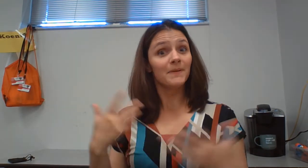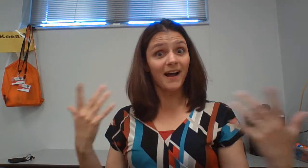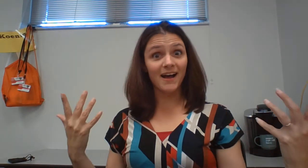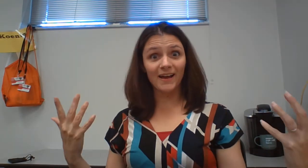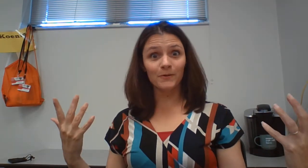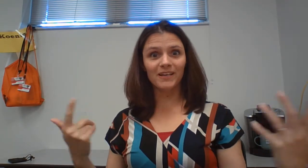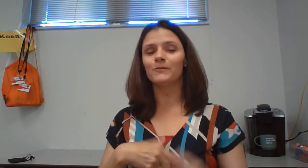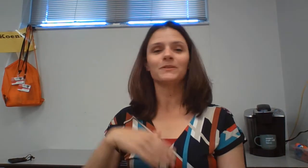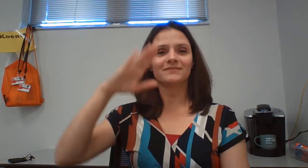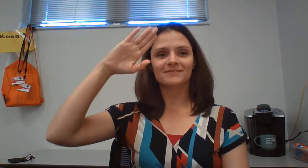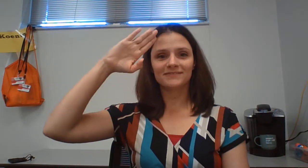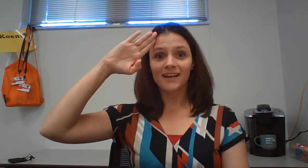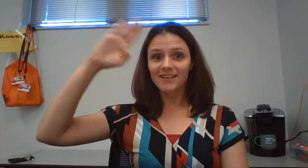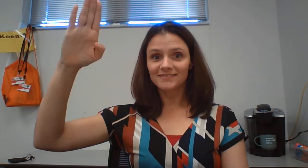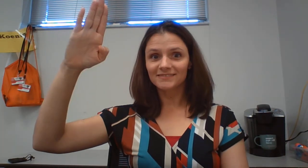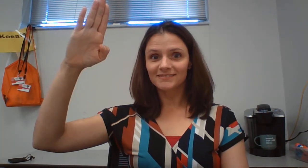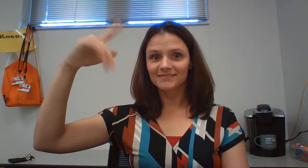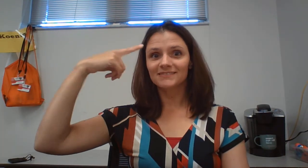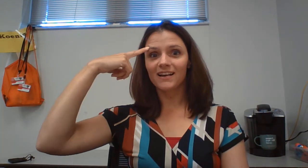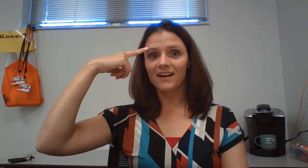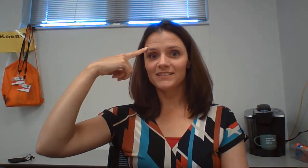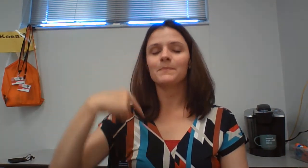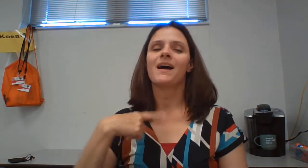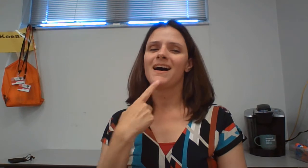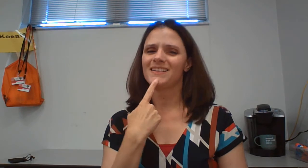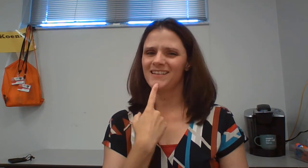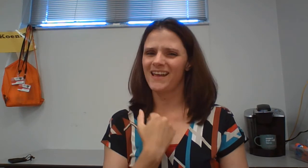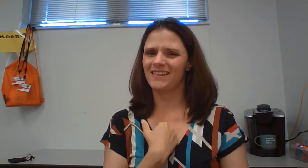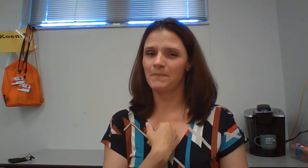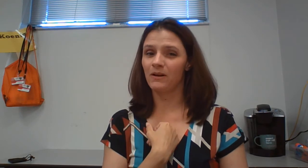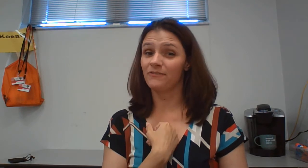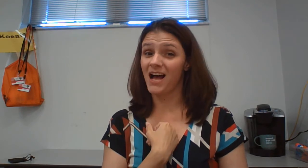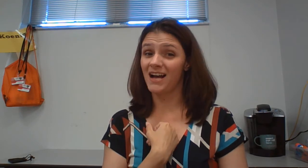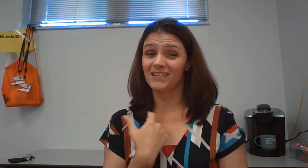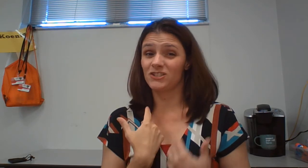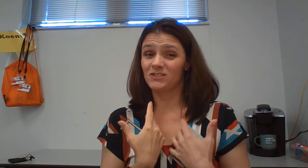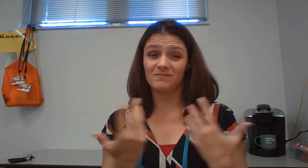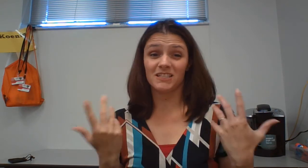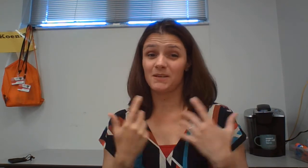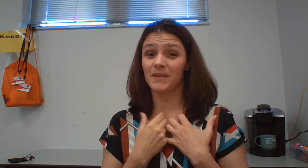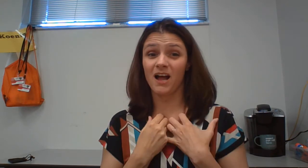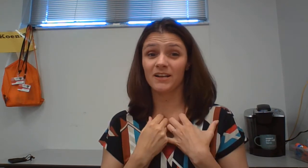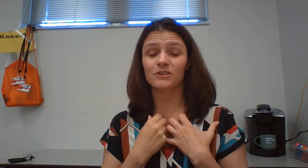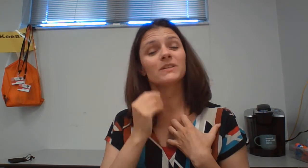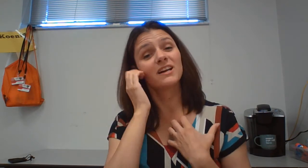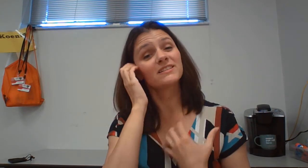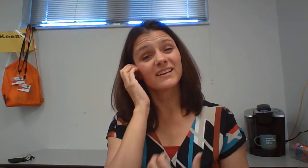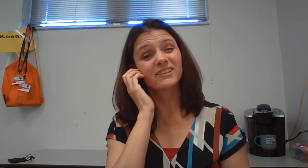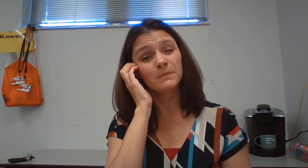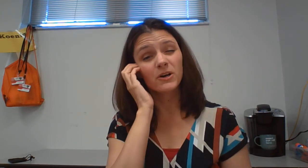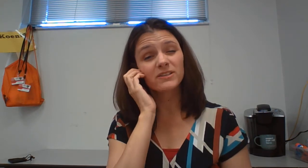Hi, how are you? Eyes up. I tend to add the mouth up high. It's something I do. It's not technically part of the sign.